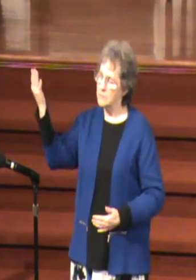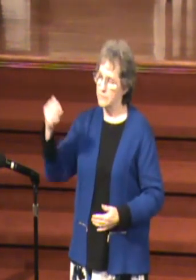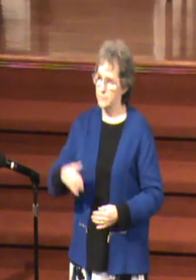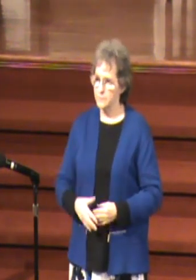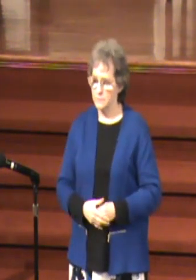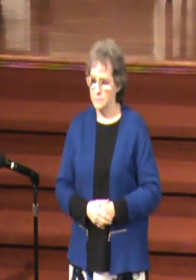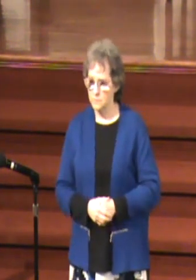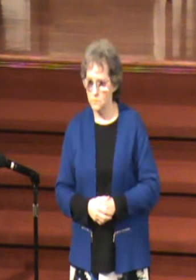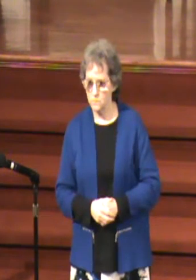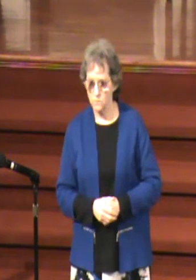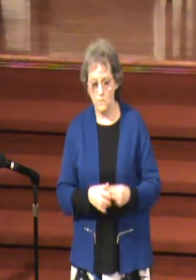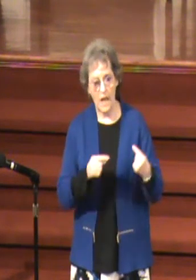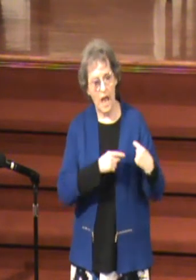home? Since